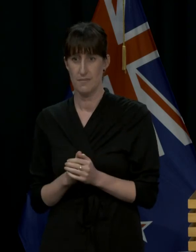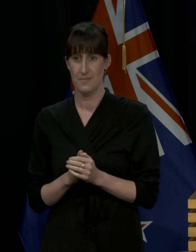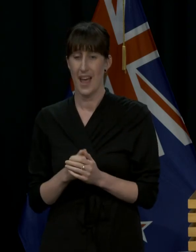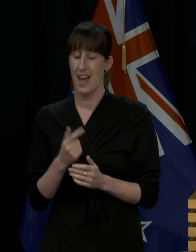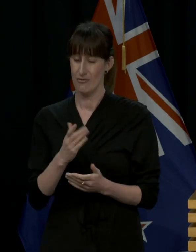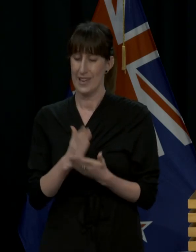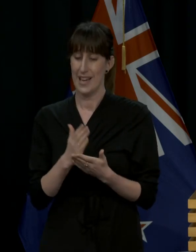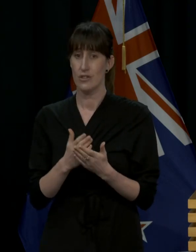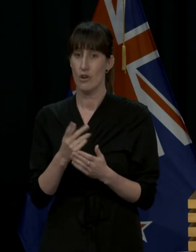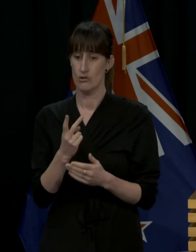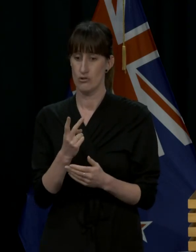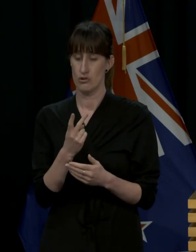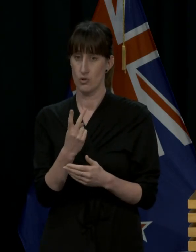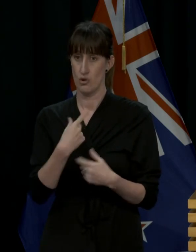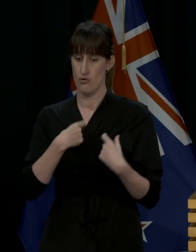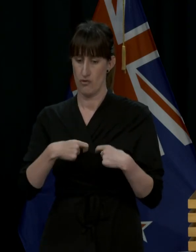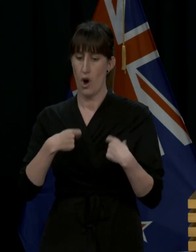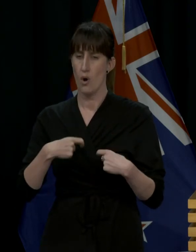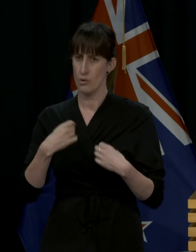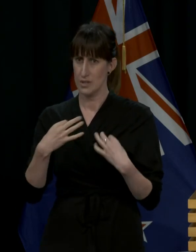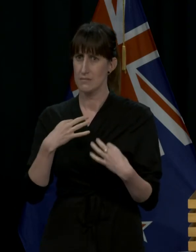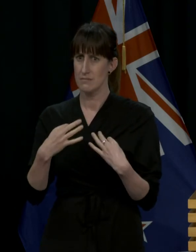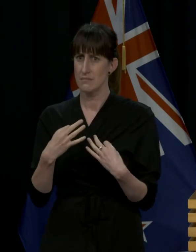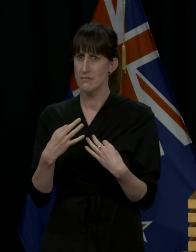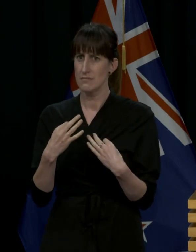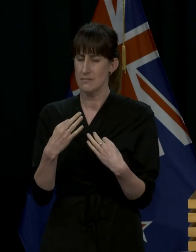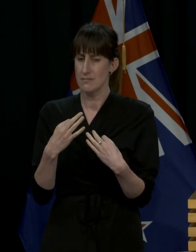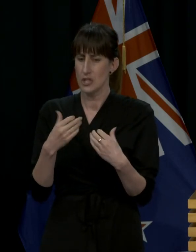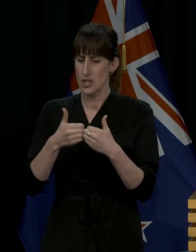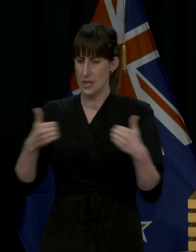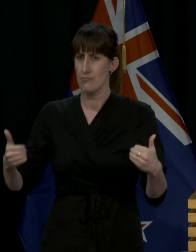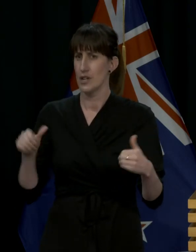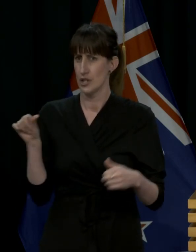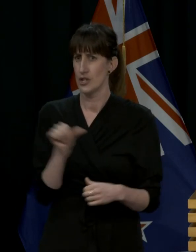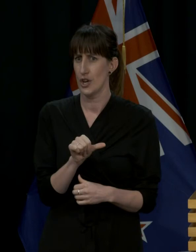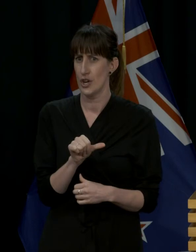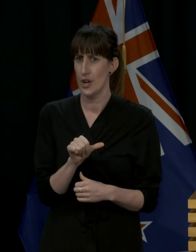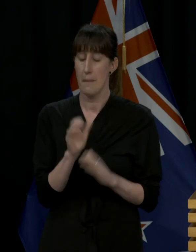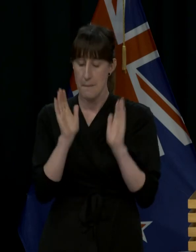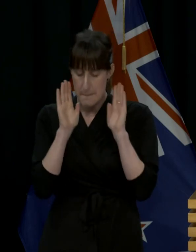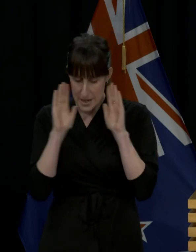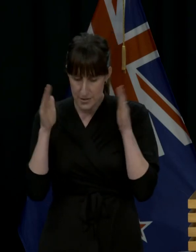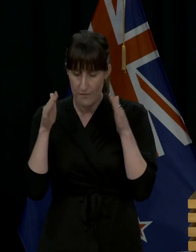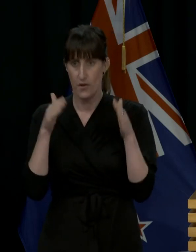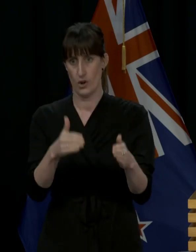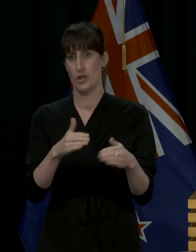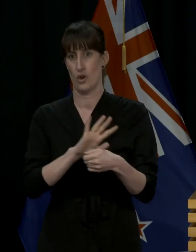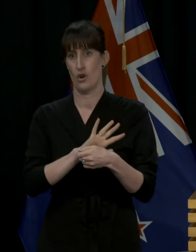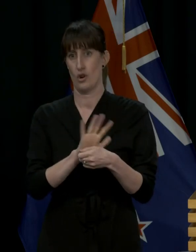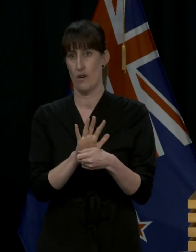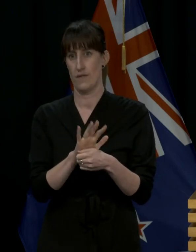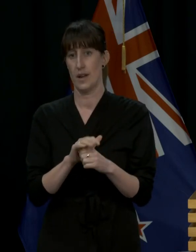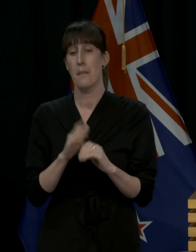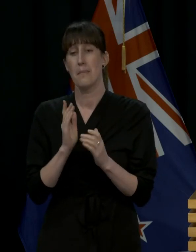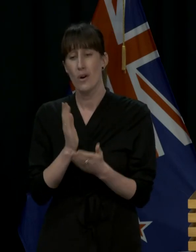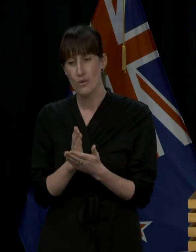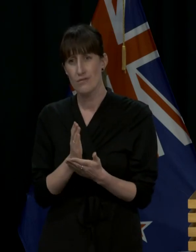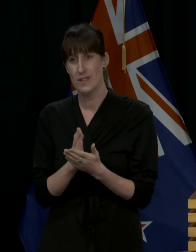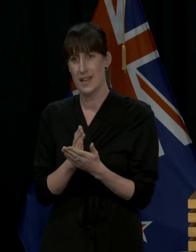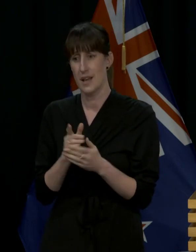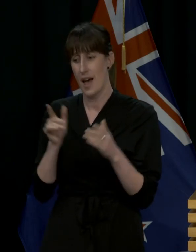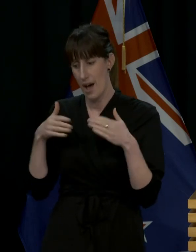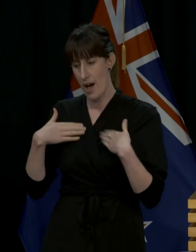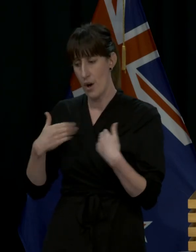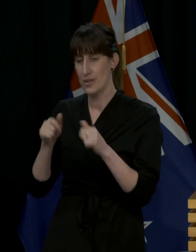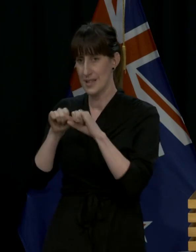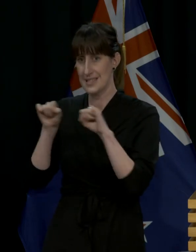be separated out. We need an absolute response and focus on COVID, but we also need an absolute focus on